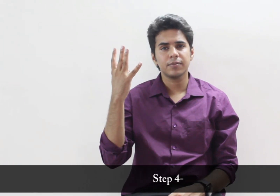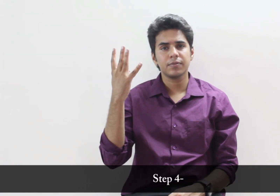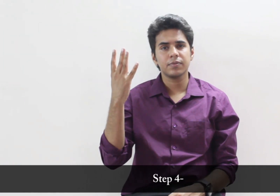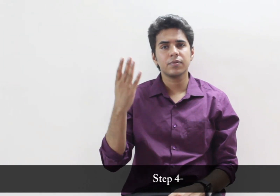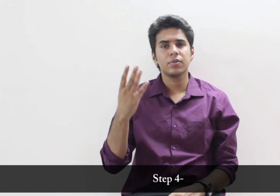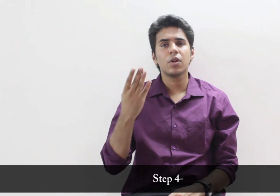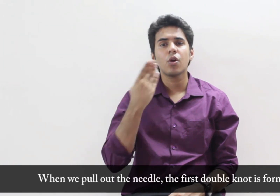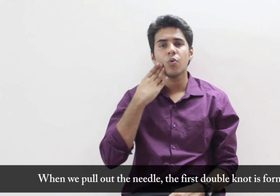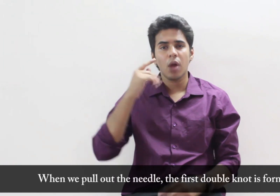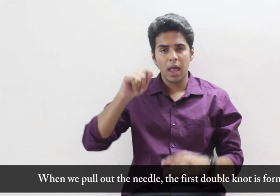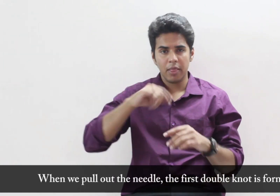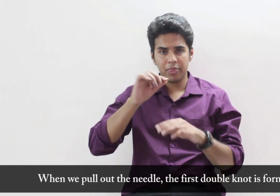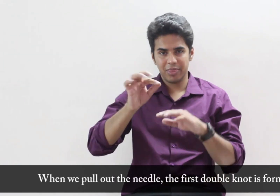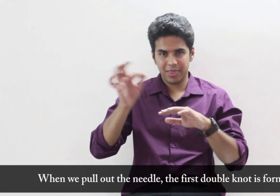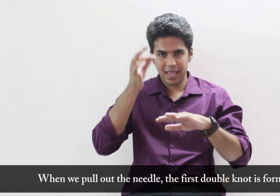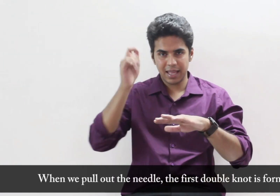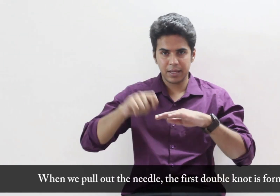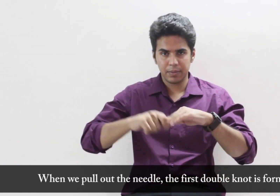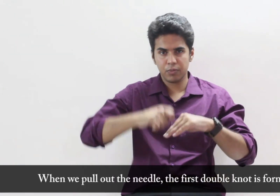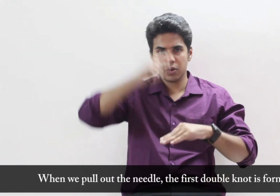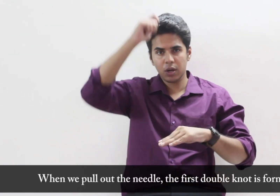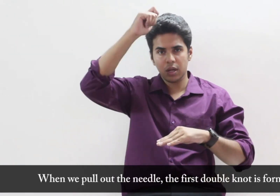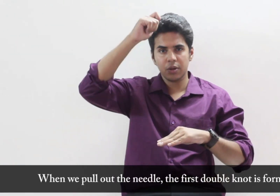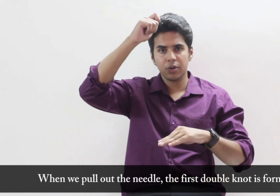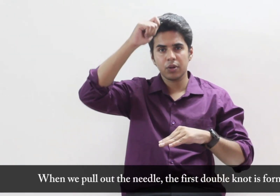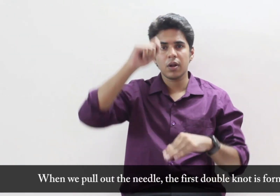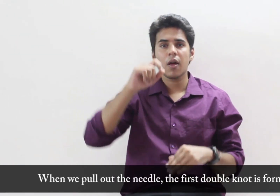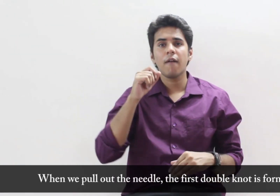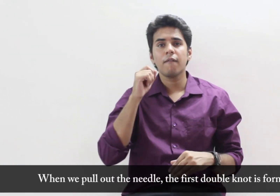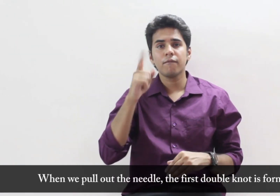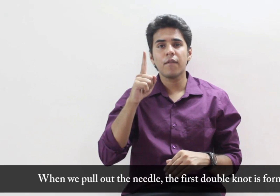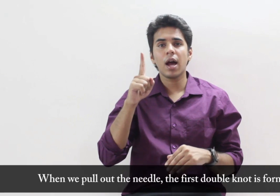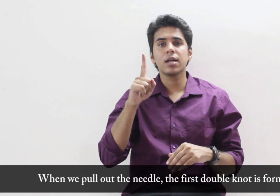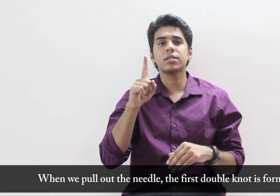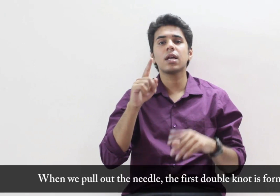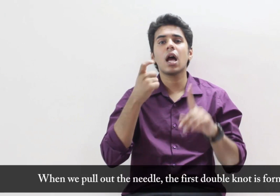When you pull out the needle, the first double knot is formed.